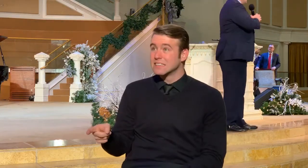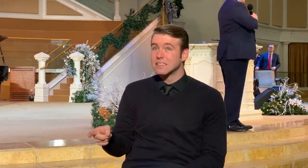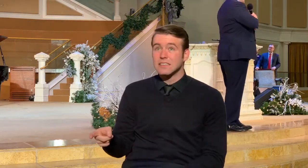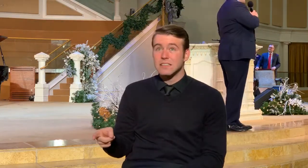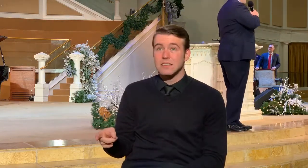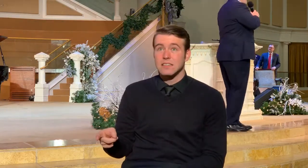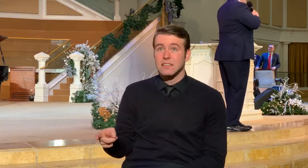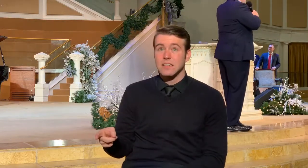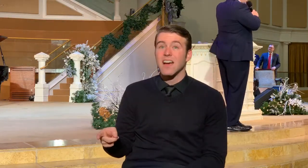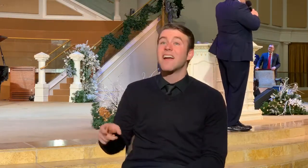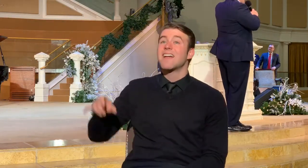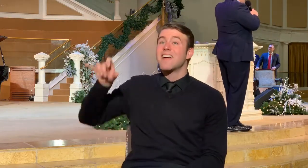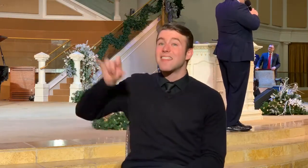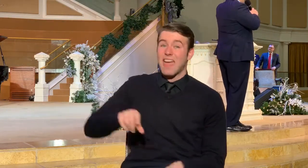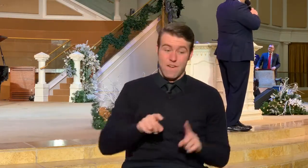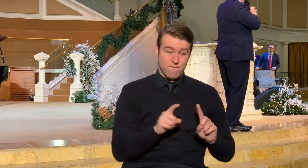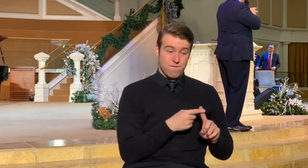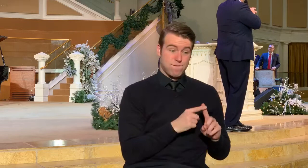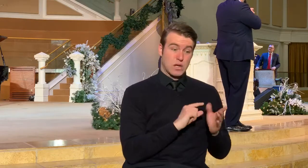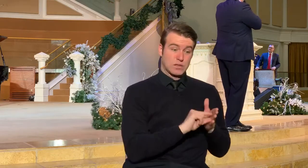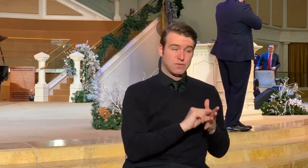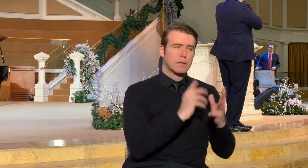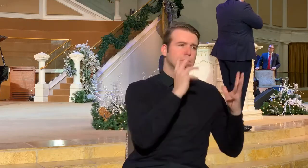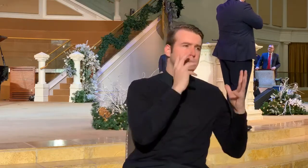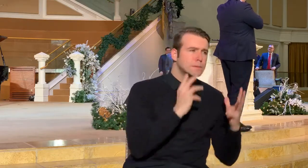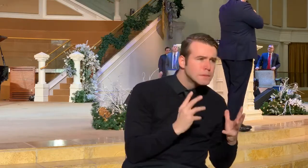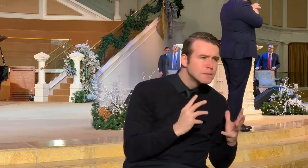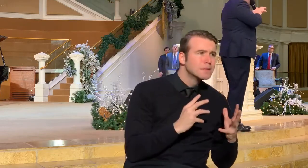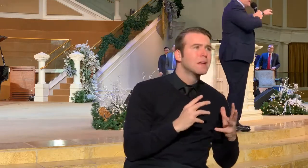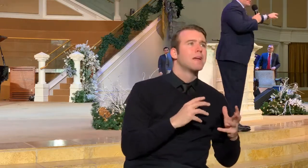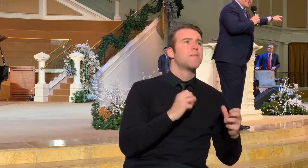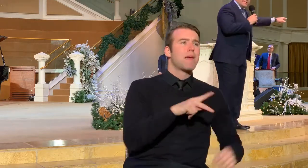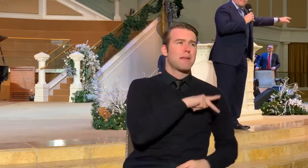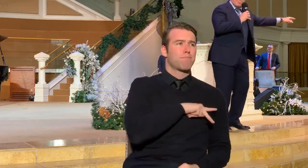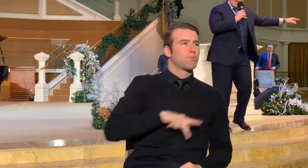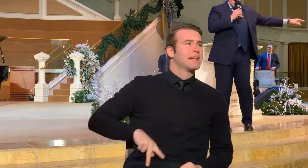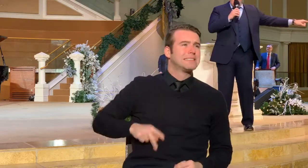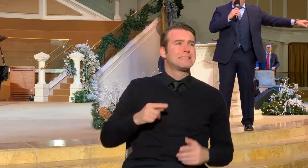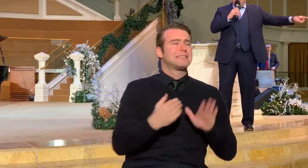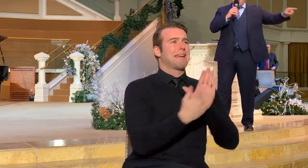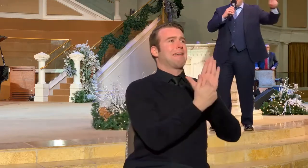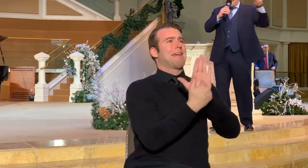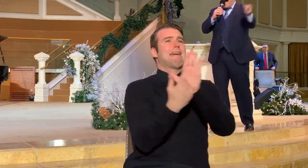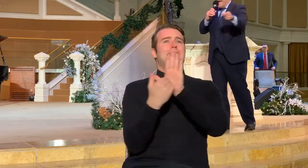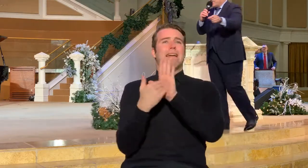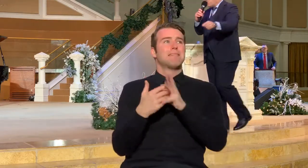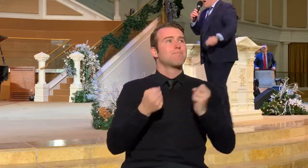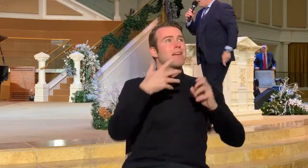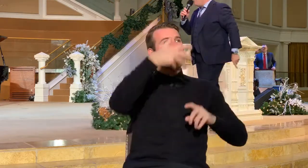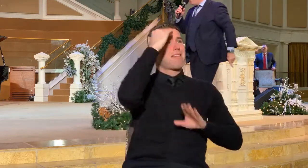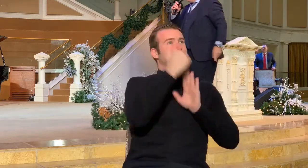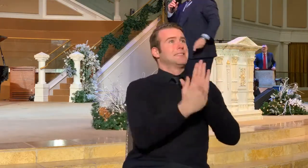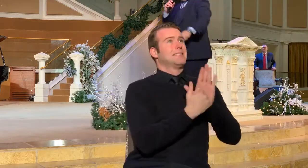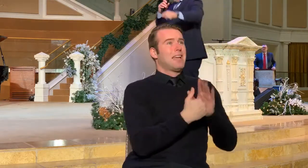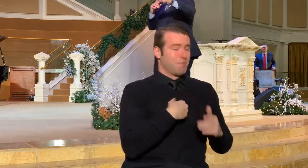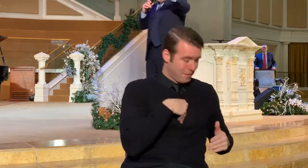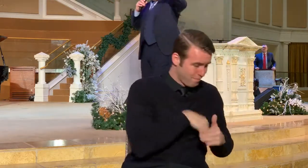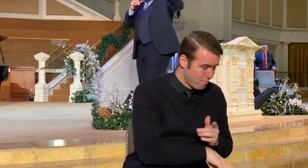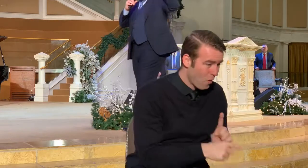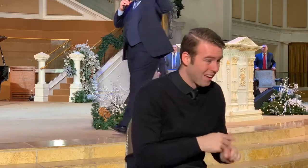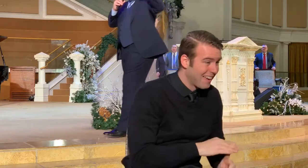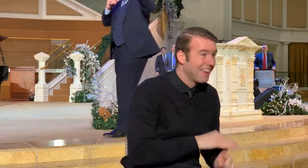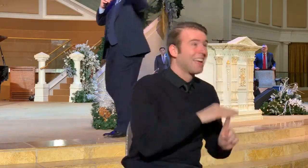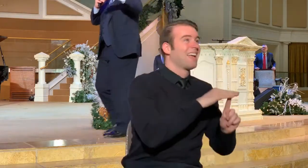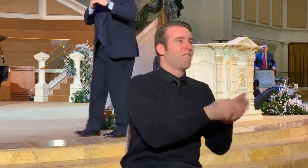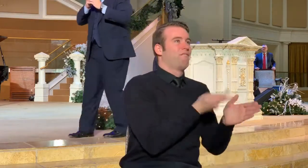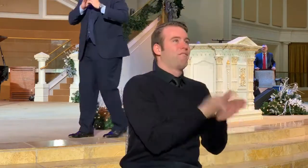Yeah. That first verse of the song was about a bunch of princes. A bunch of lions whelp that allow